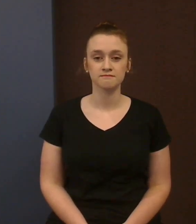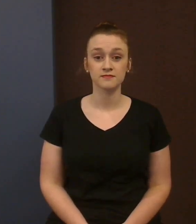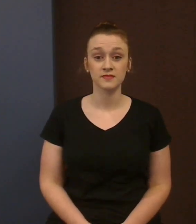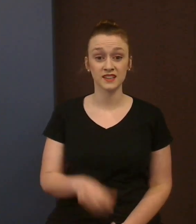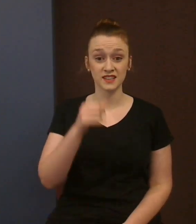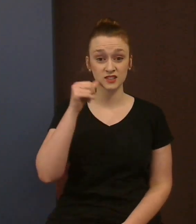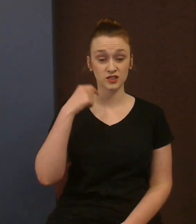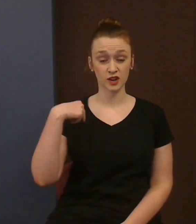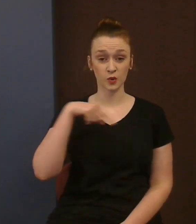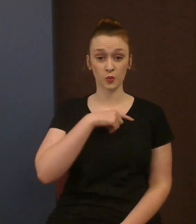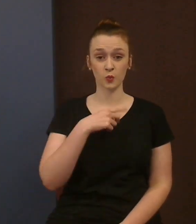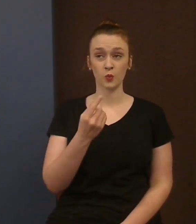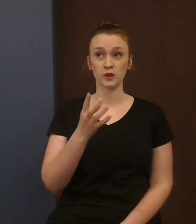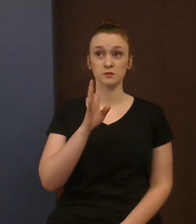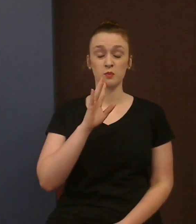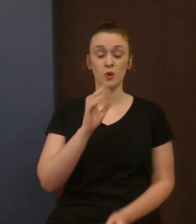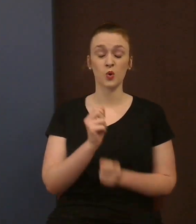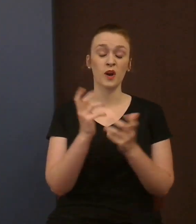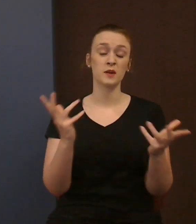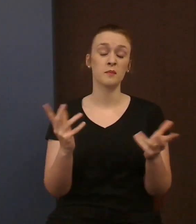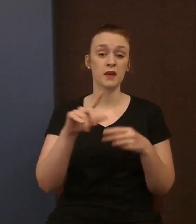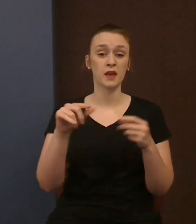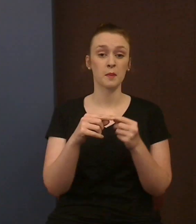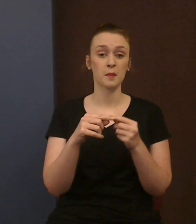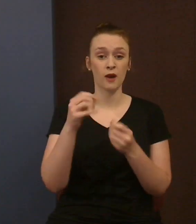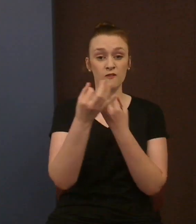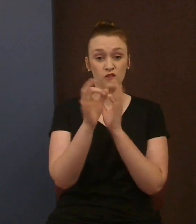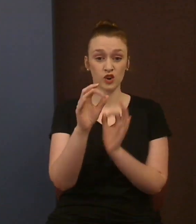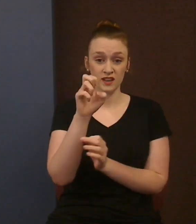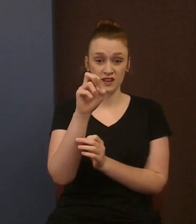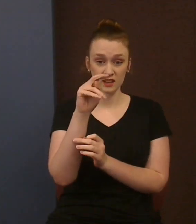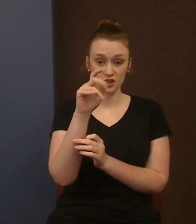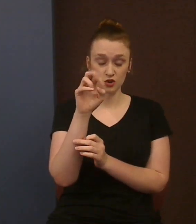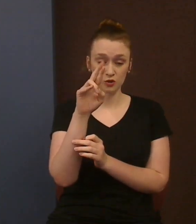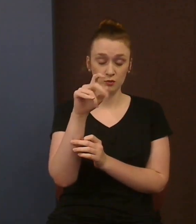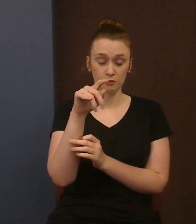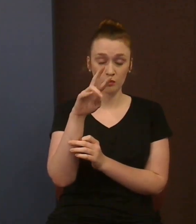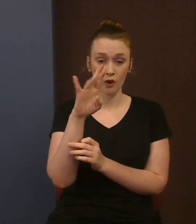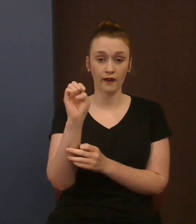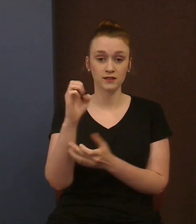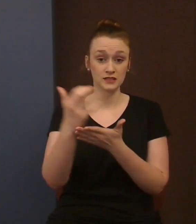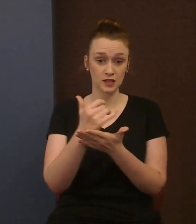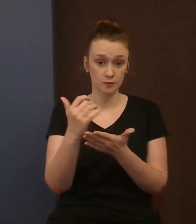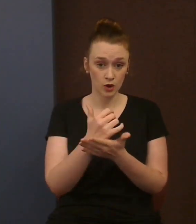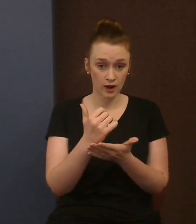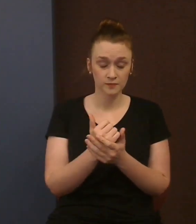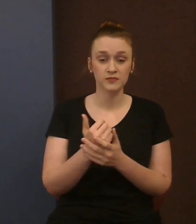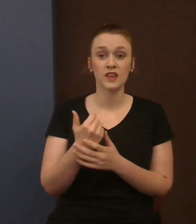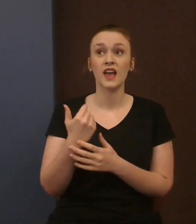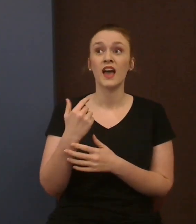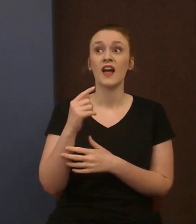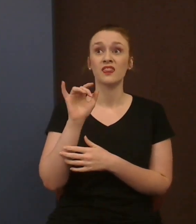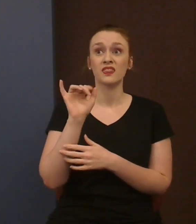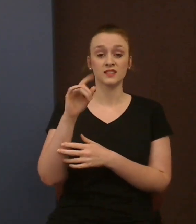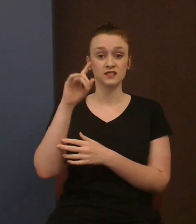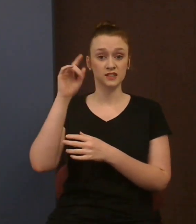Yesterday we spoke quite a bit about free enterprise and how free enterprise is a concept in American history that